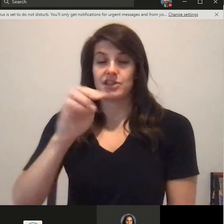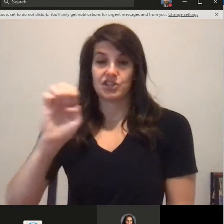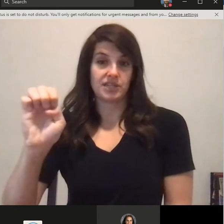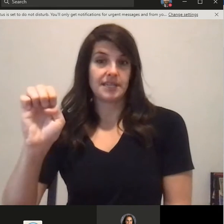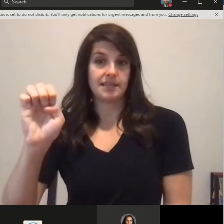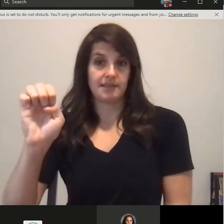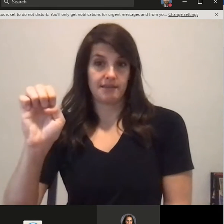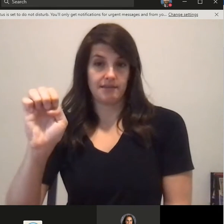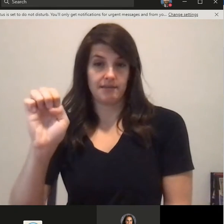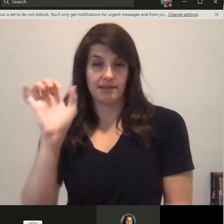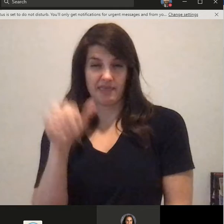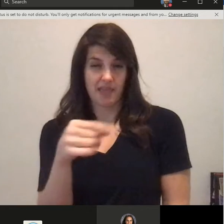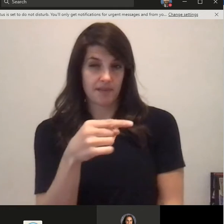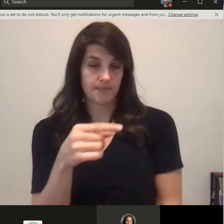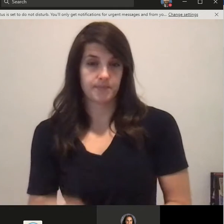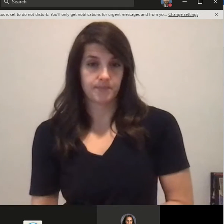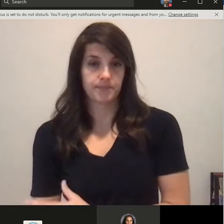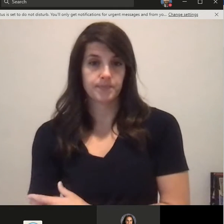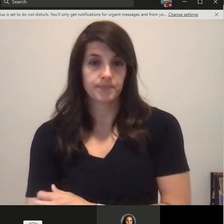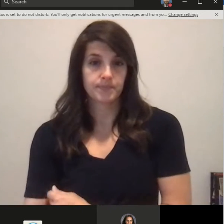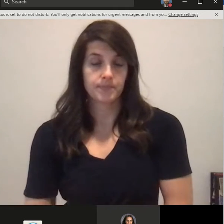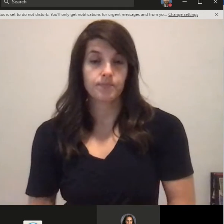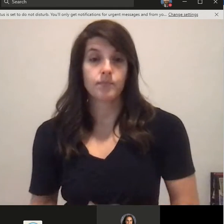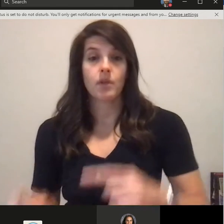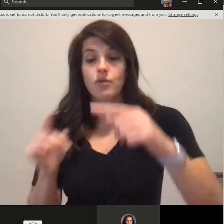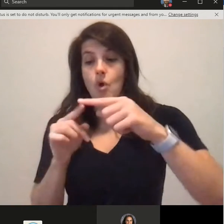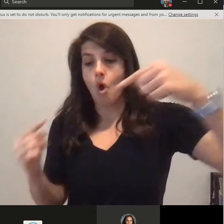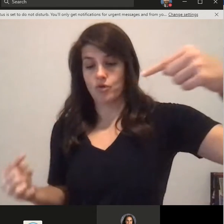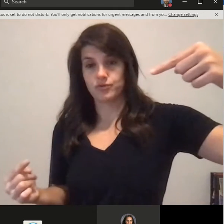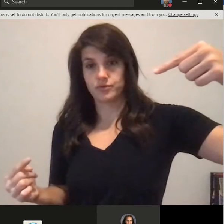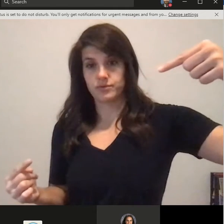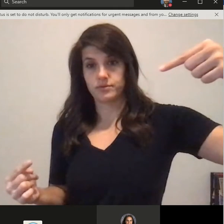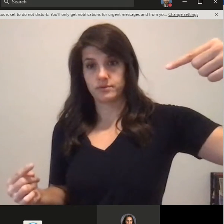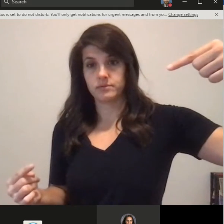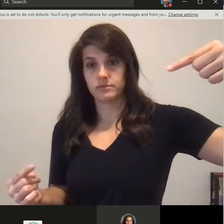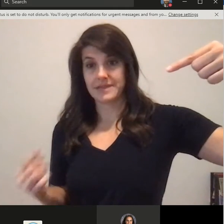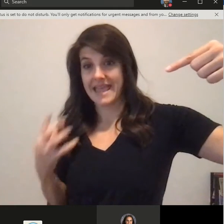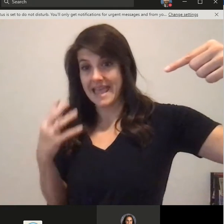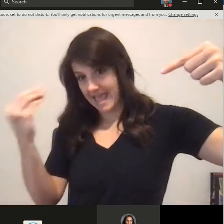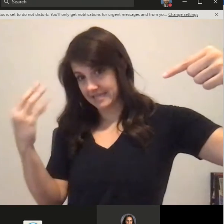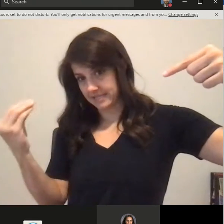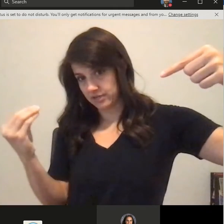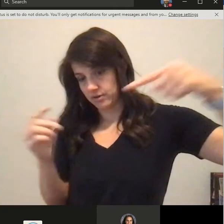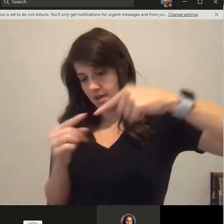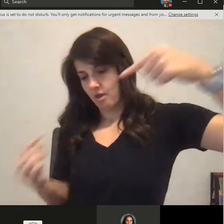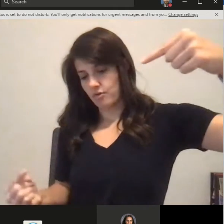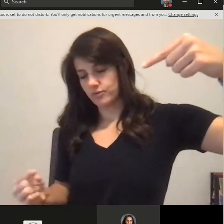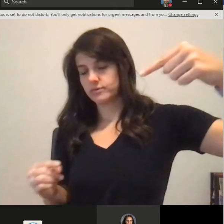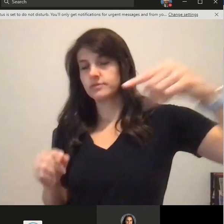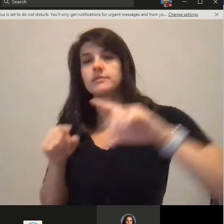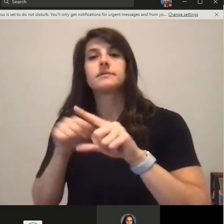this angle, the alternate would be, on the exterior would be angle